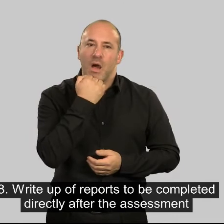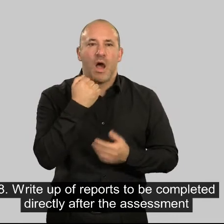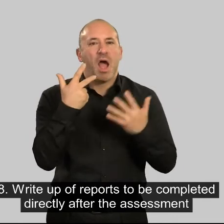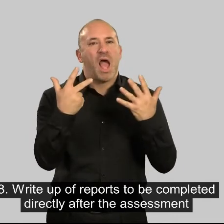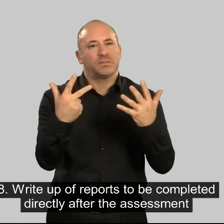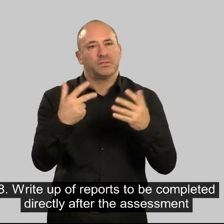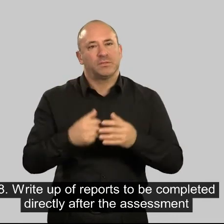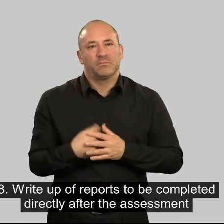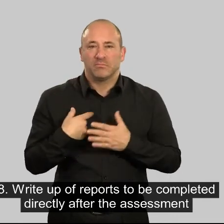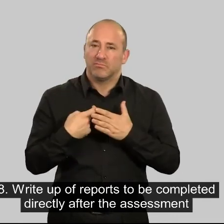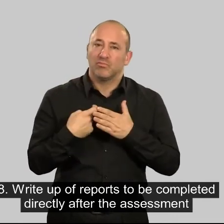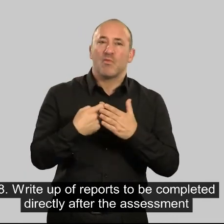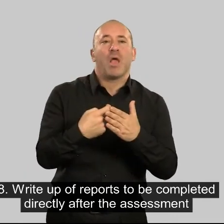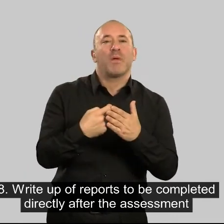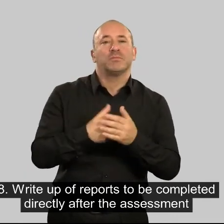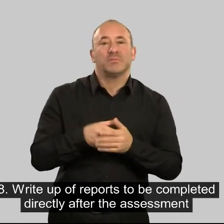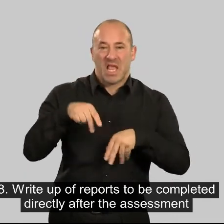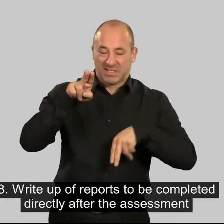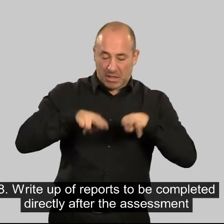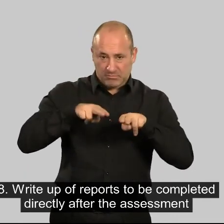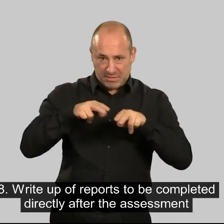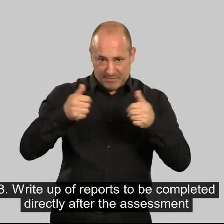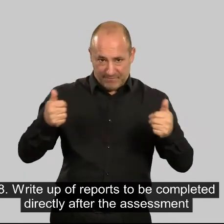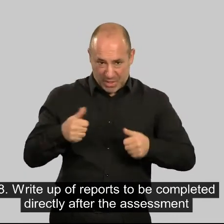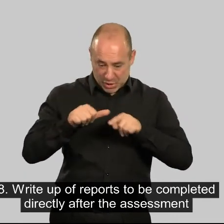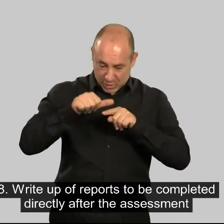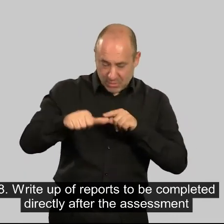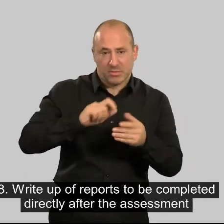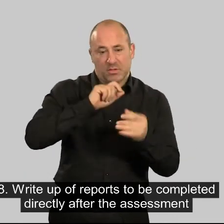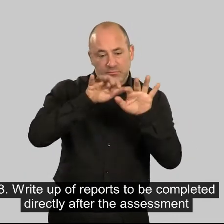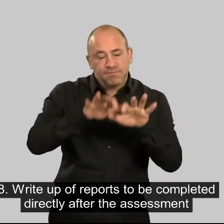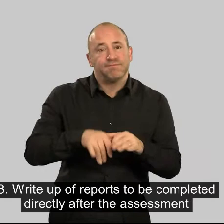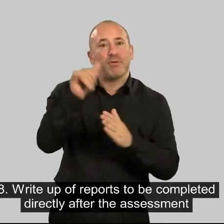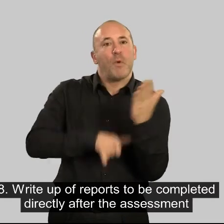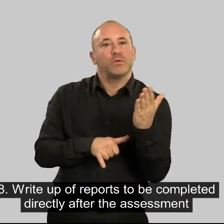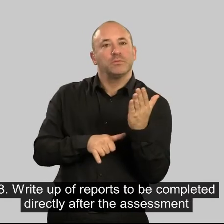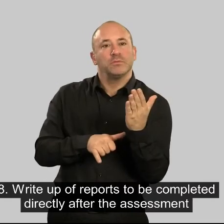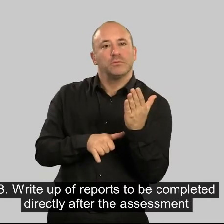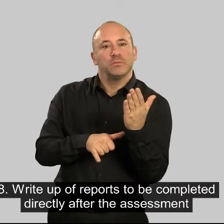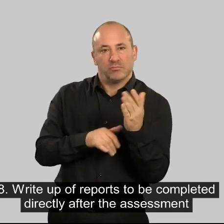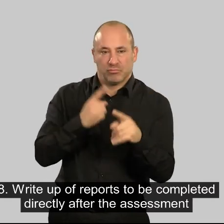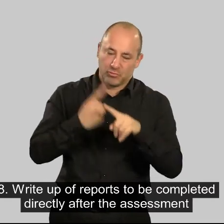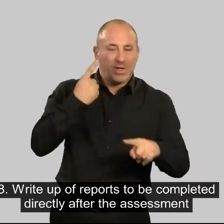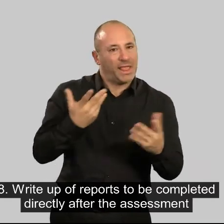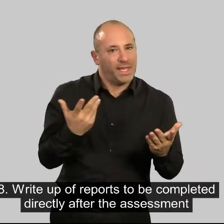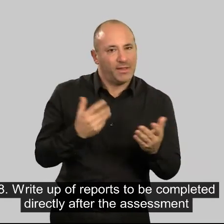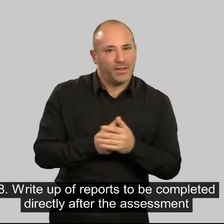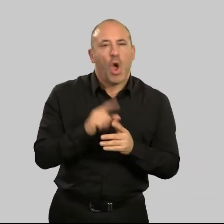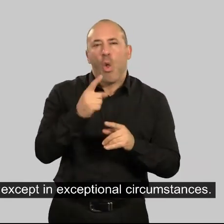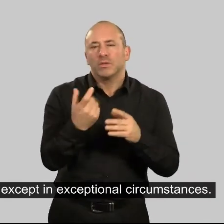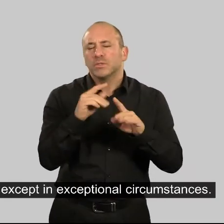8. Write-up of reports to be completed directly after the assessment, except in